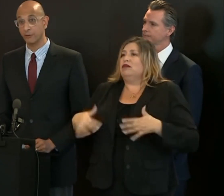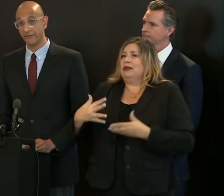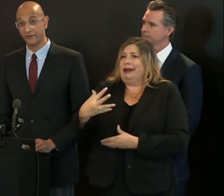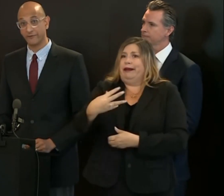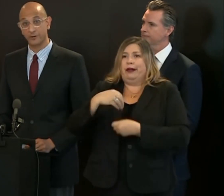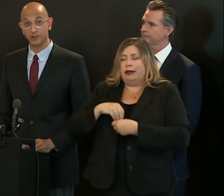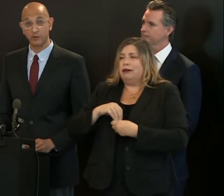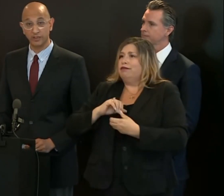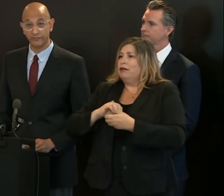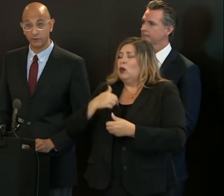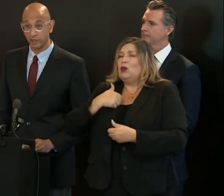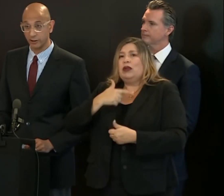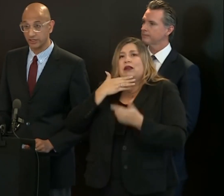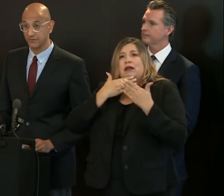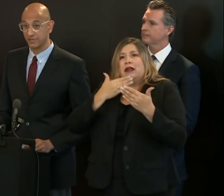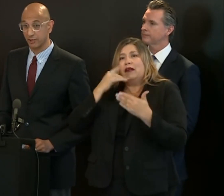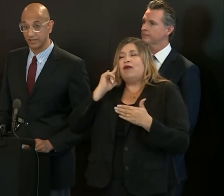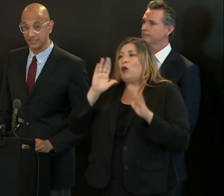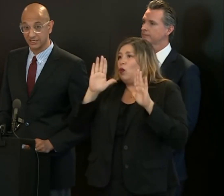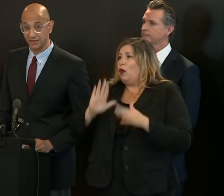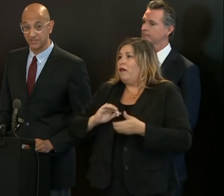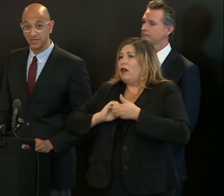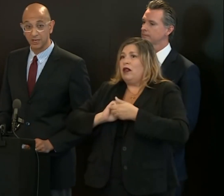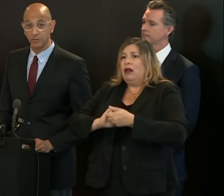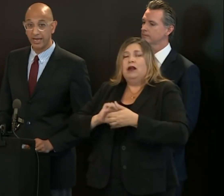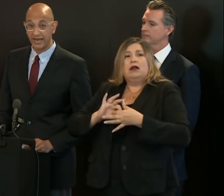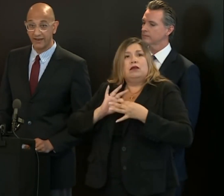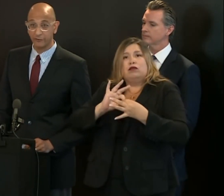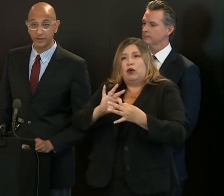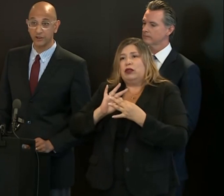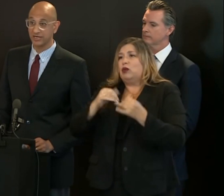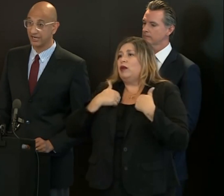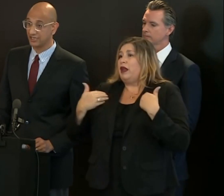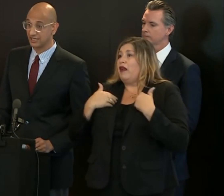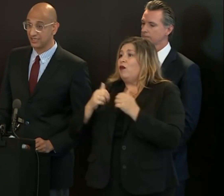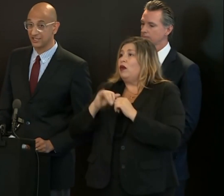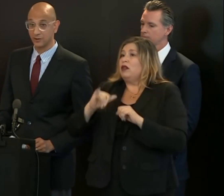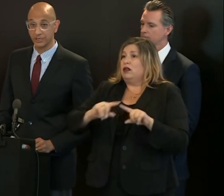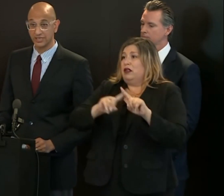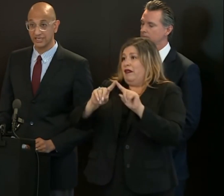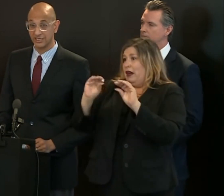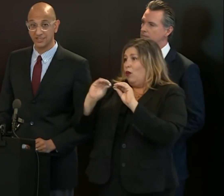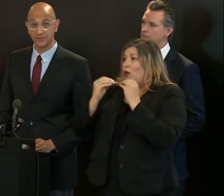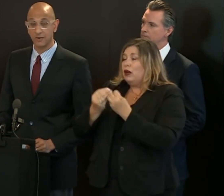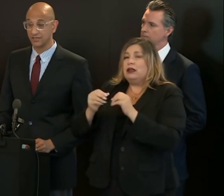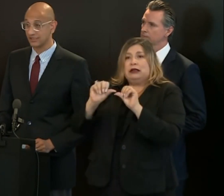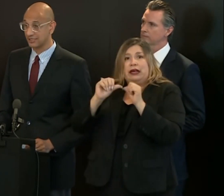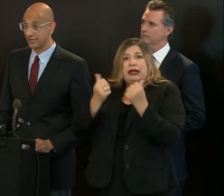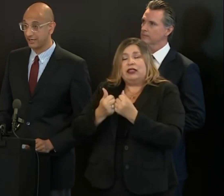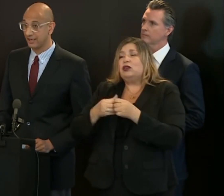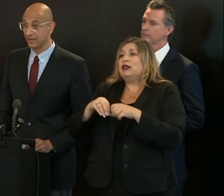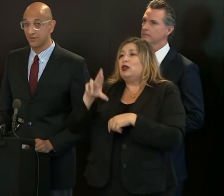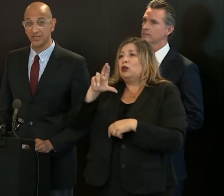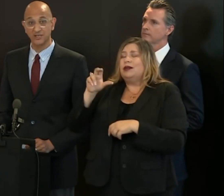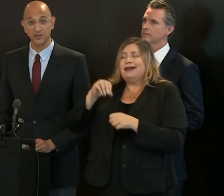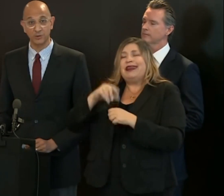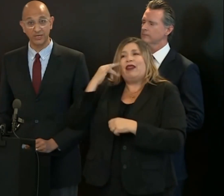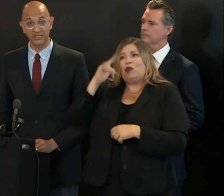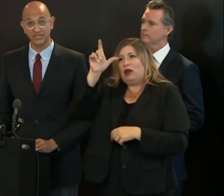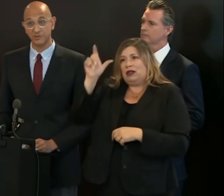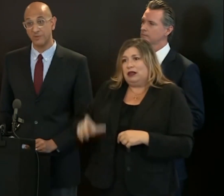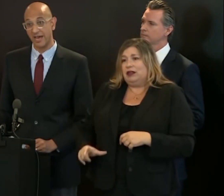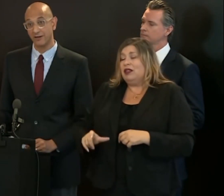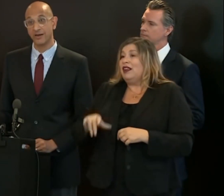engaged. I'm grateful for those wonderful partnerships and relationships we have with those agencies and organizations across the state, because